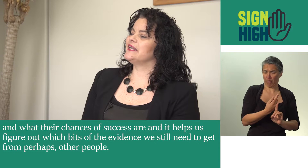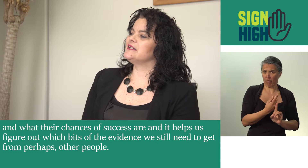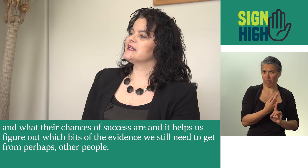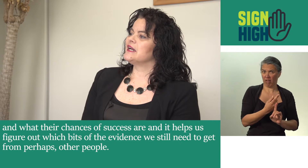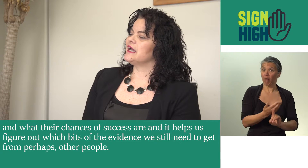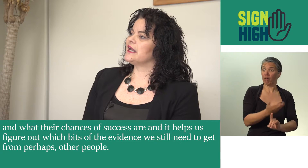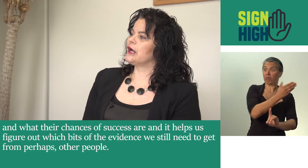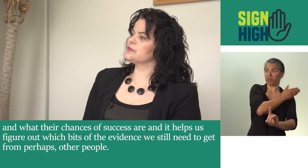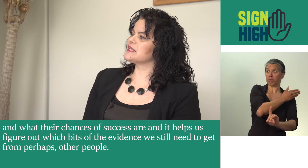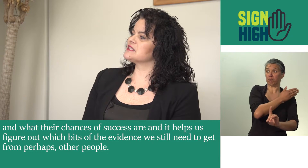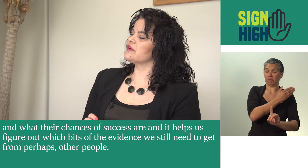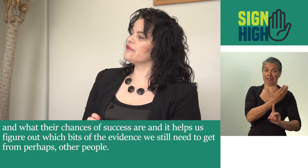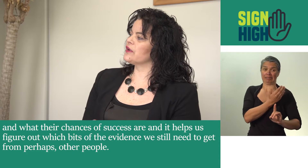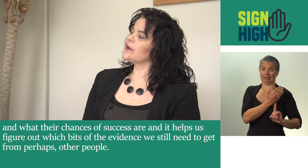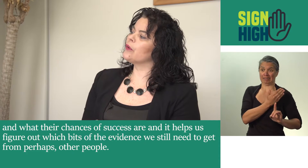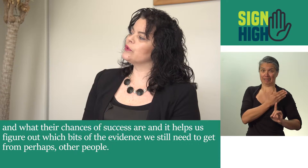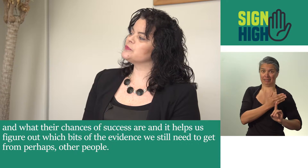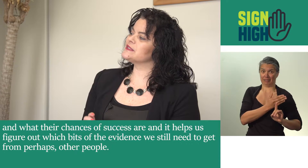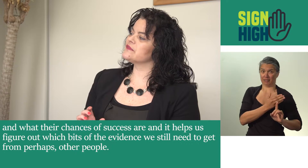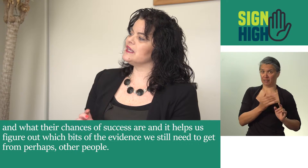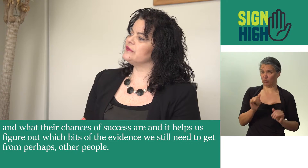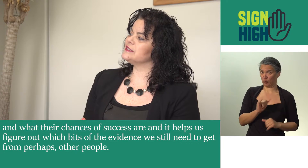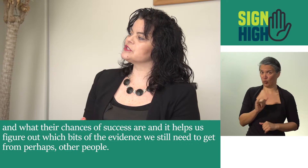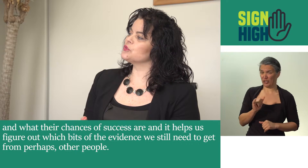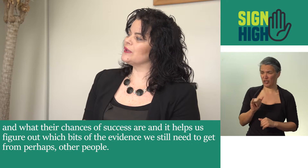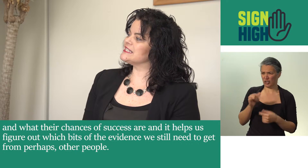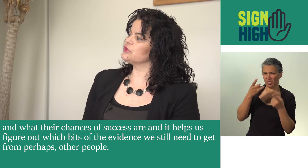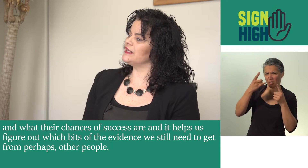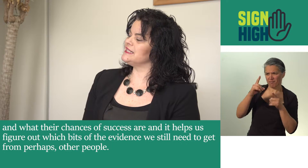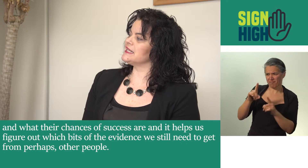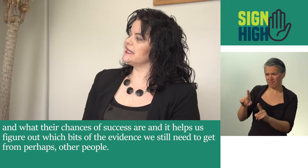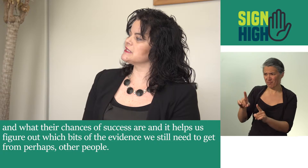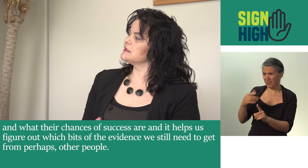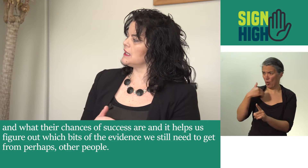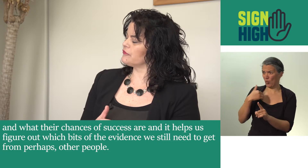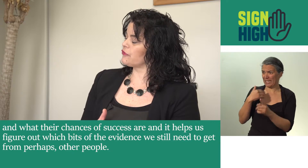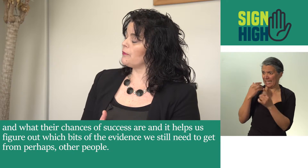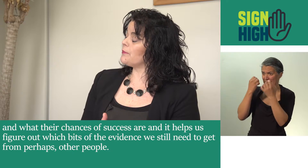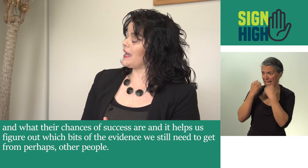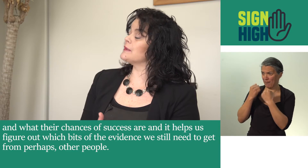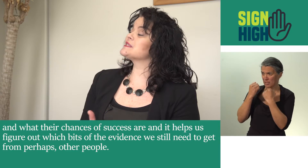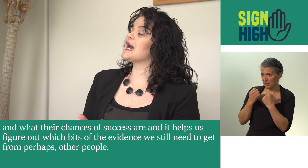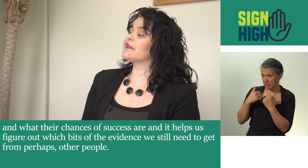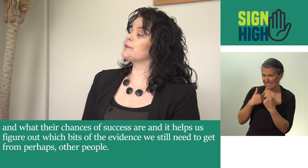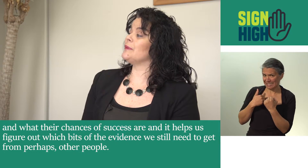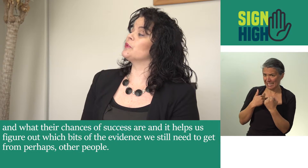and it helps us figure out which bits of the evidence we still need to get from perhaps other people.